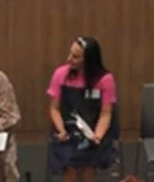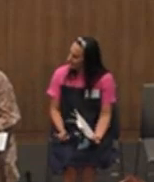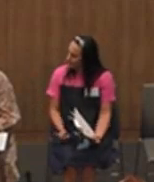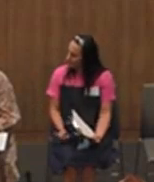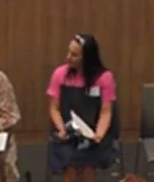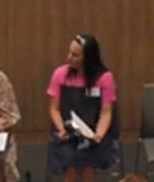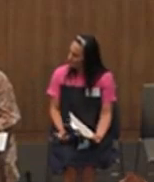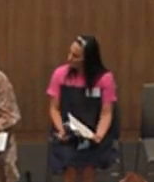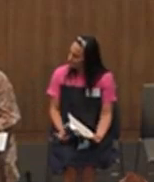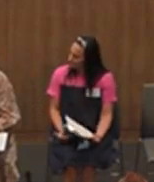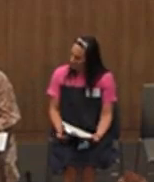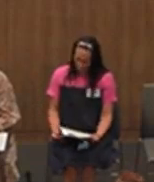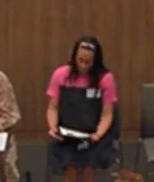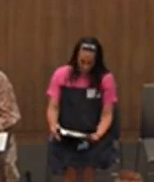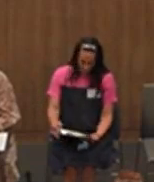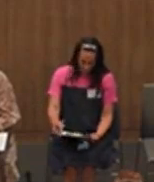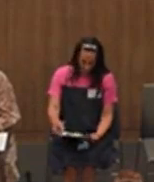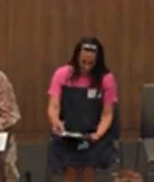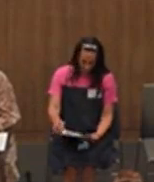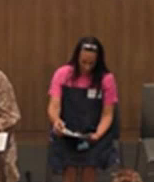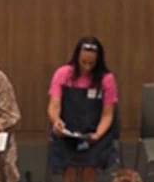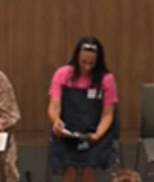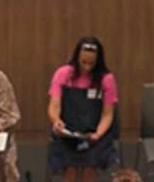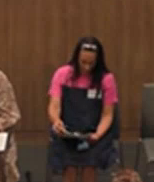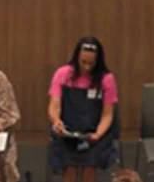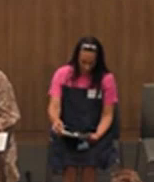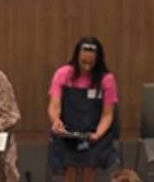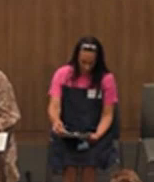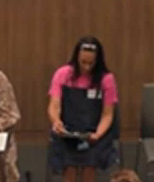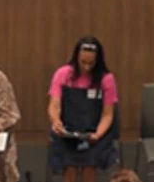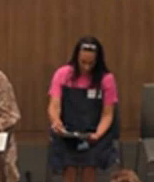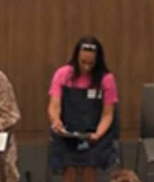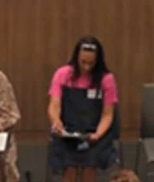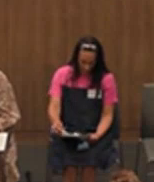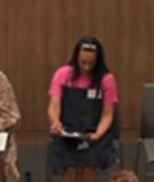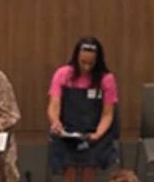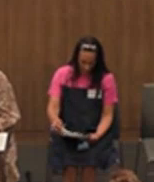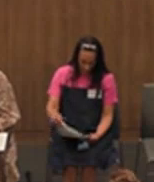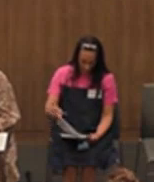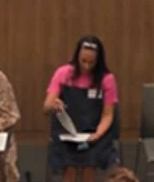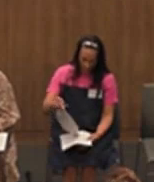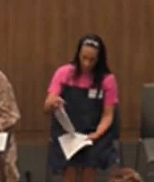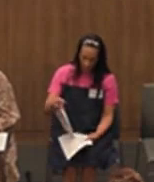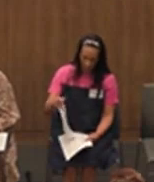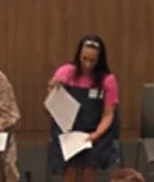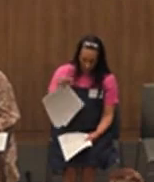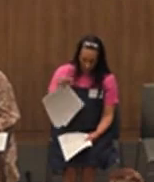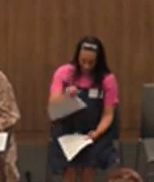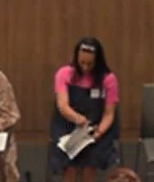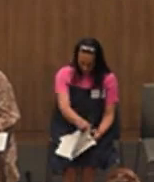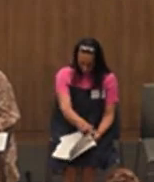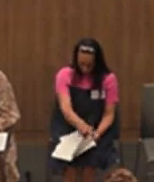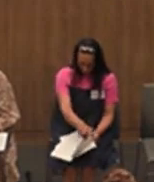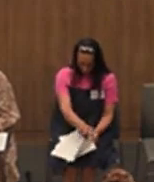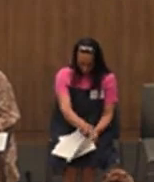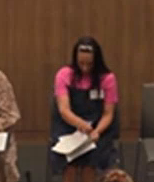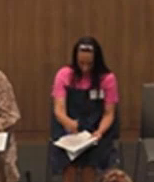being prepared for hospital, then going to hospital, at the hospital, and finally preparing to go